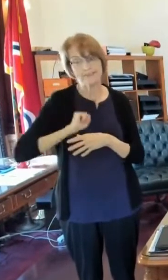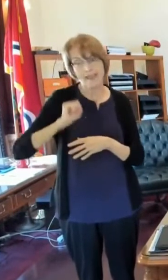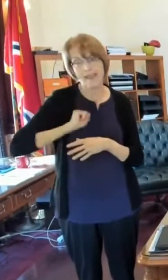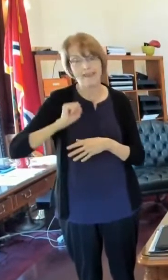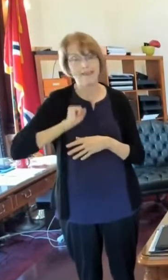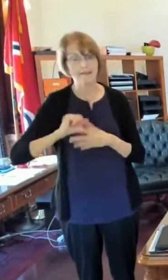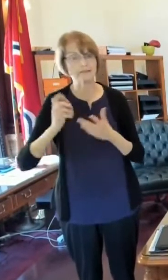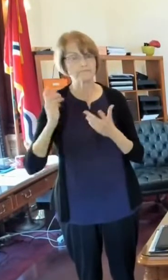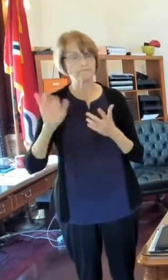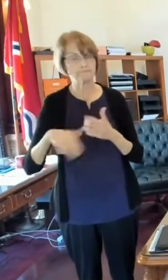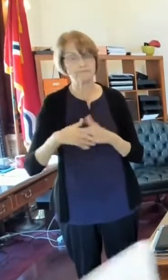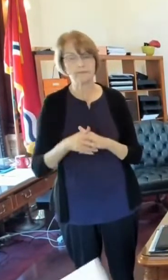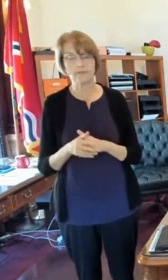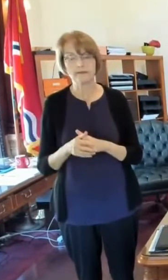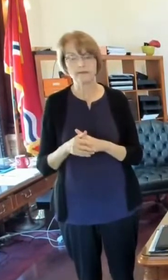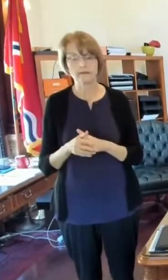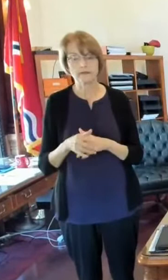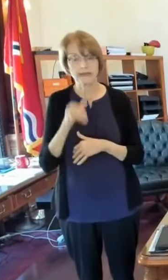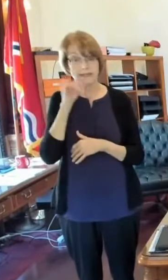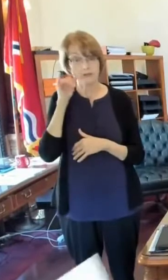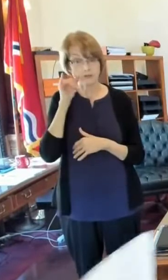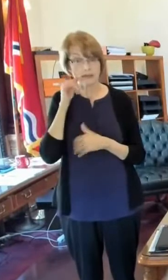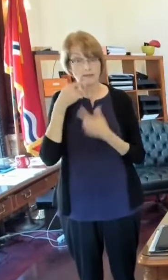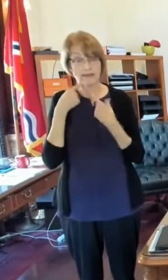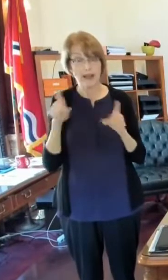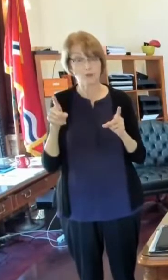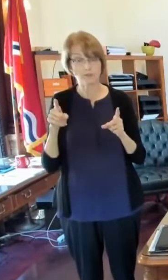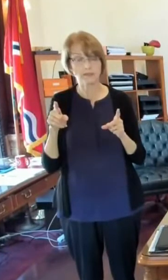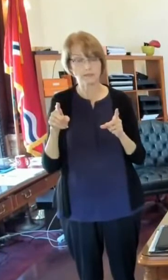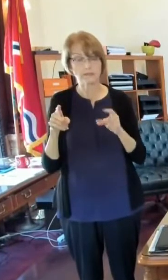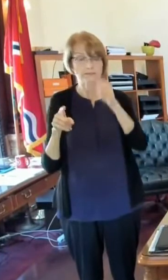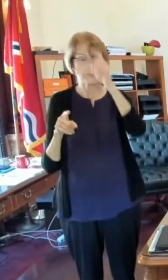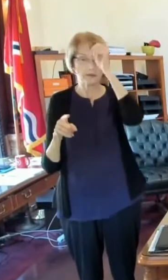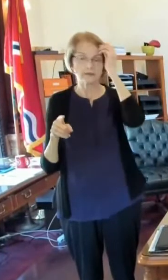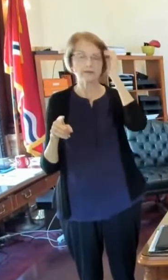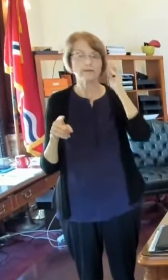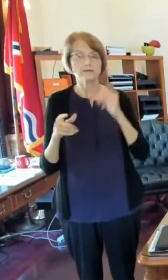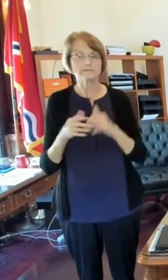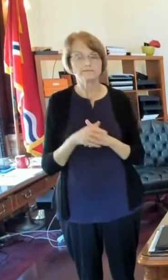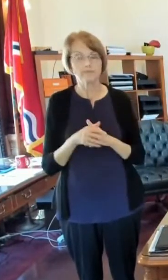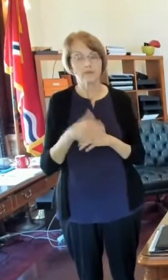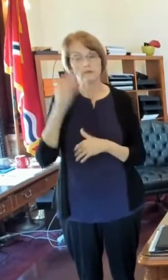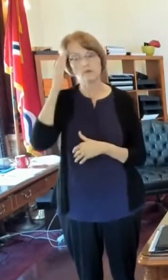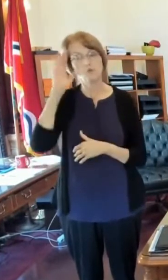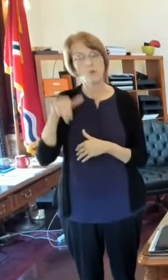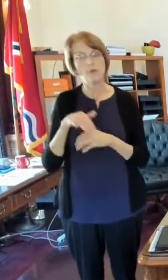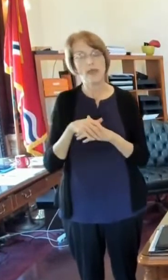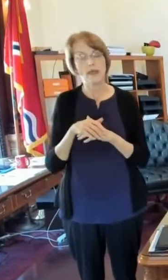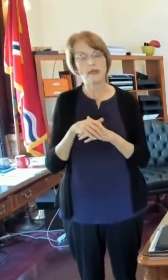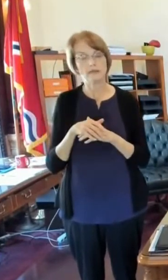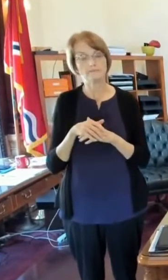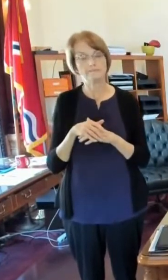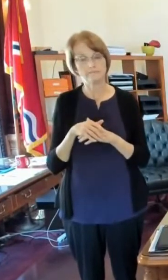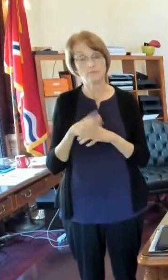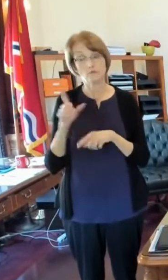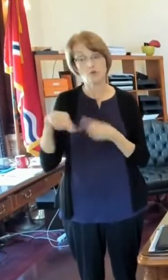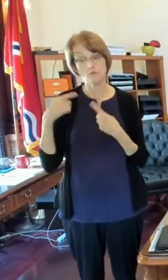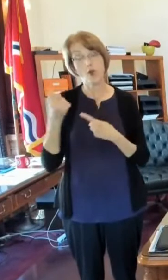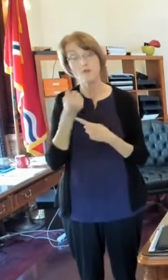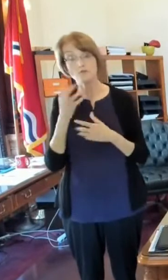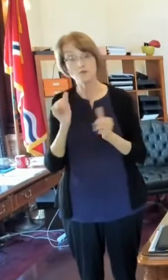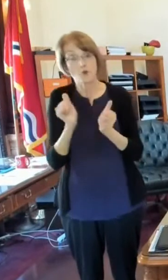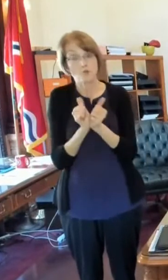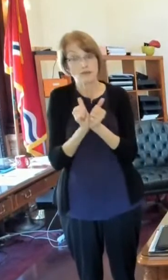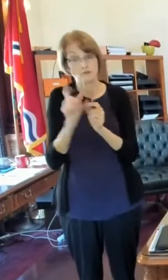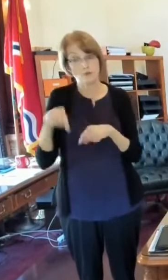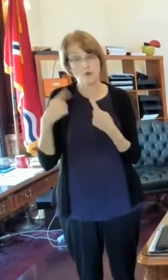yesterday when we announced this, I think you may have heard that we already, there had already been a few arrests made, but this is